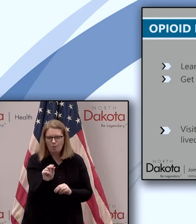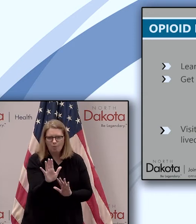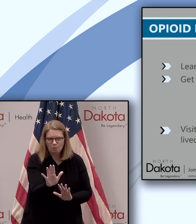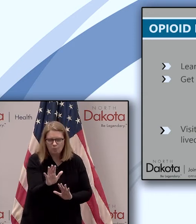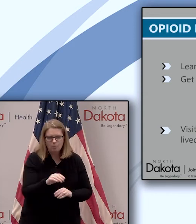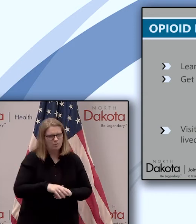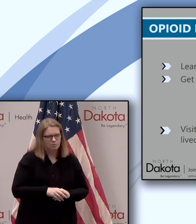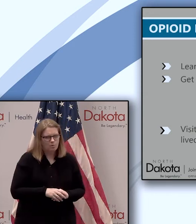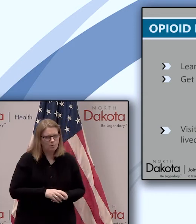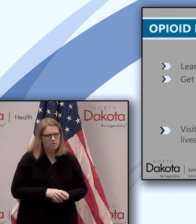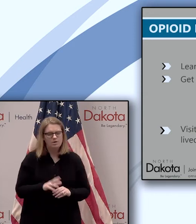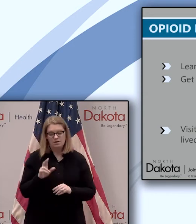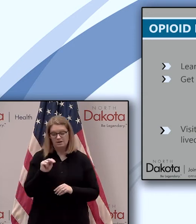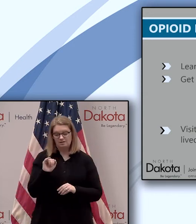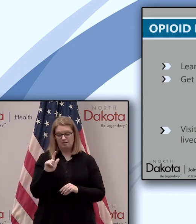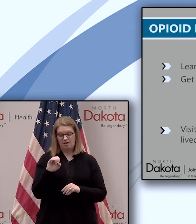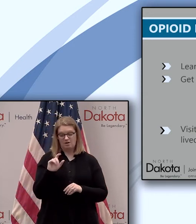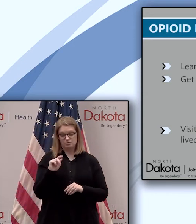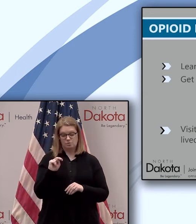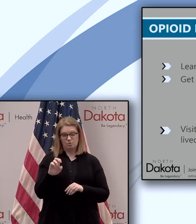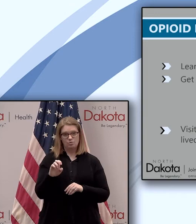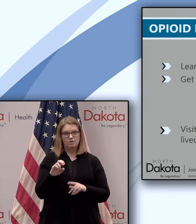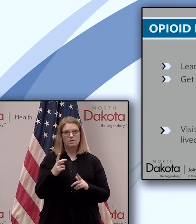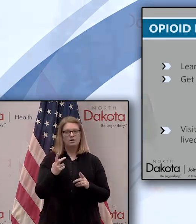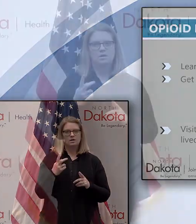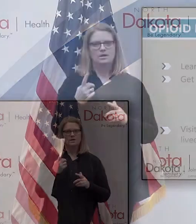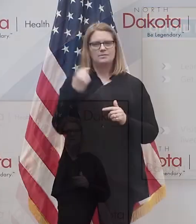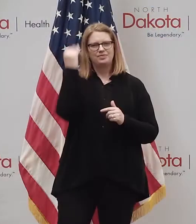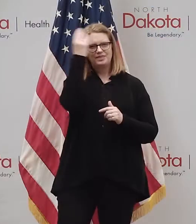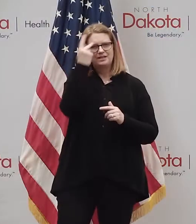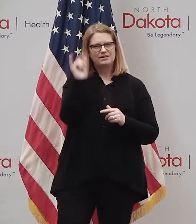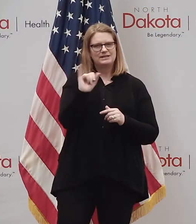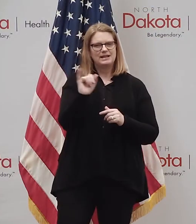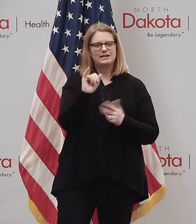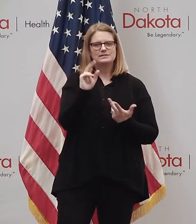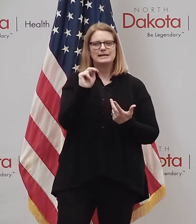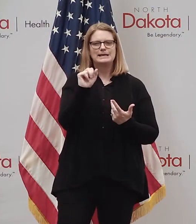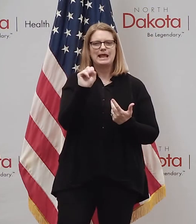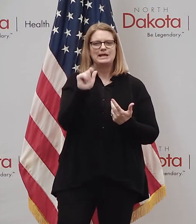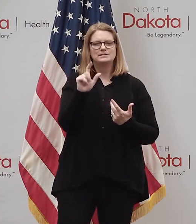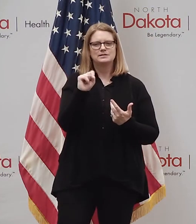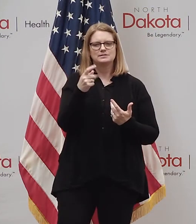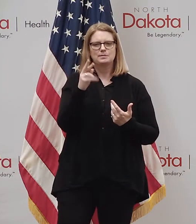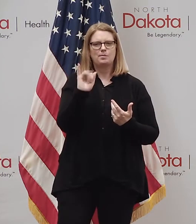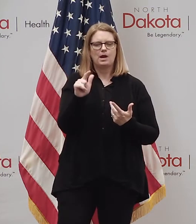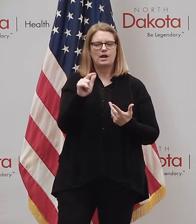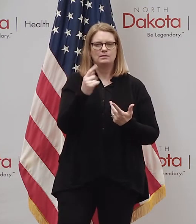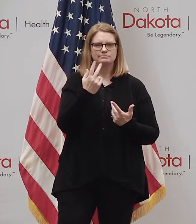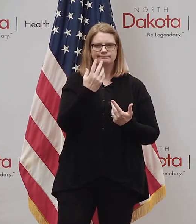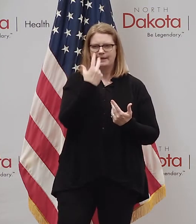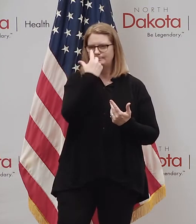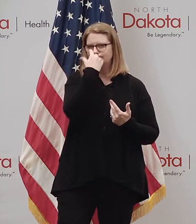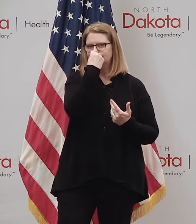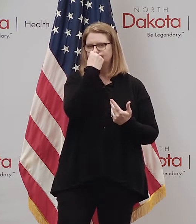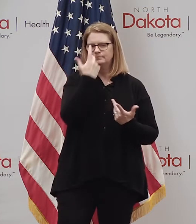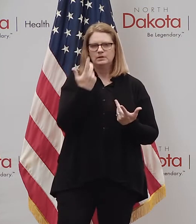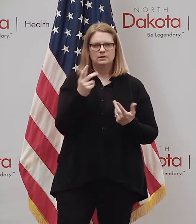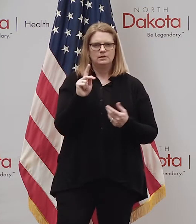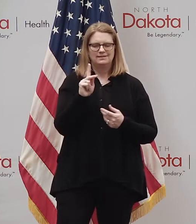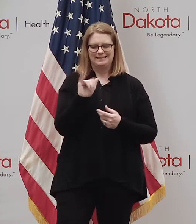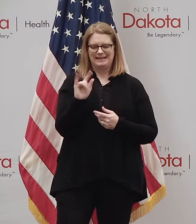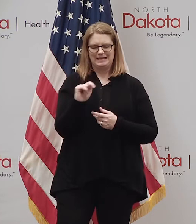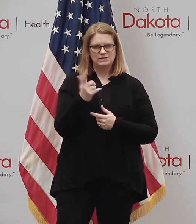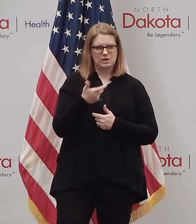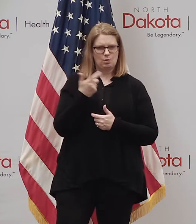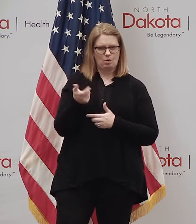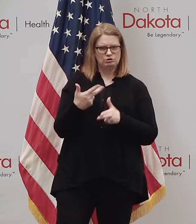on naloxone, if you're not familiar with it, think of it almost like a nasal spray. It's just that simple. When you get the kits, you watch